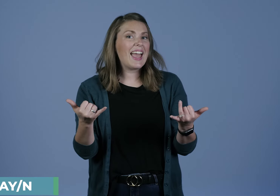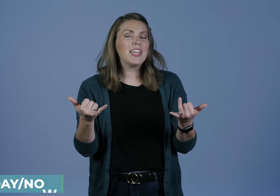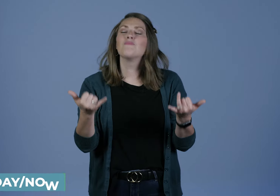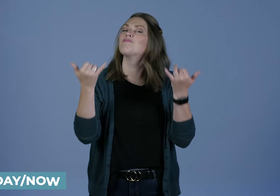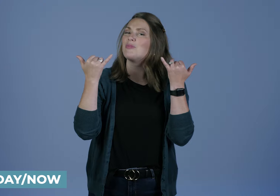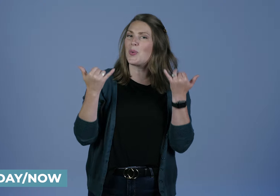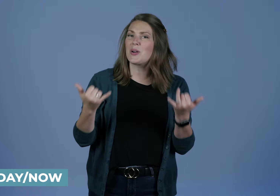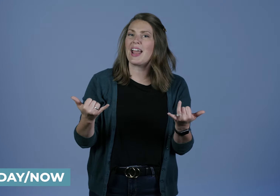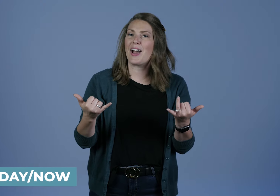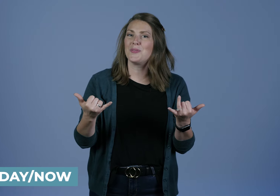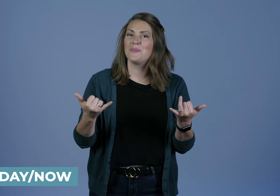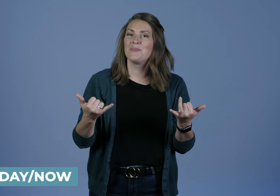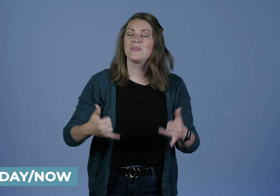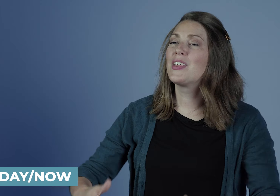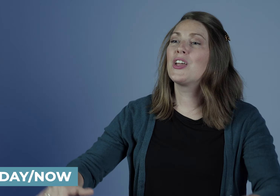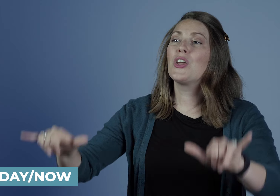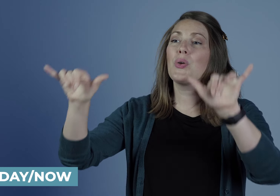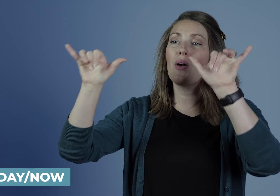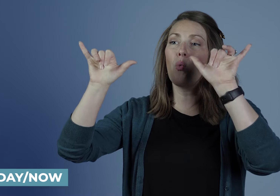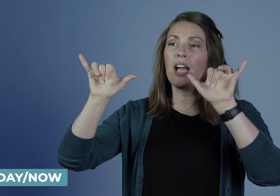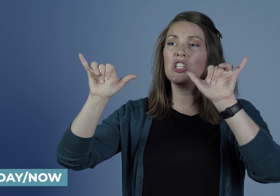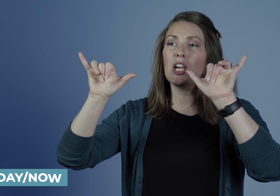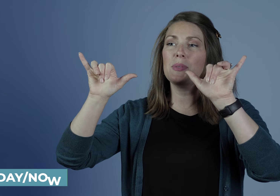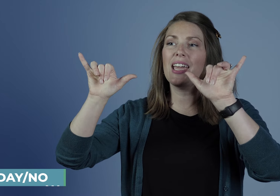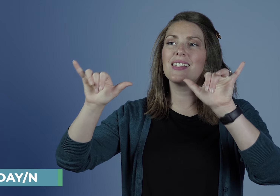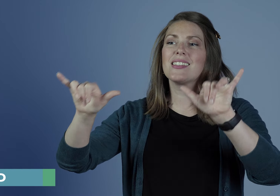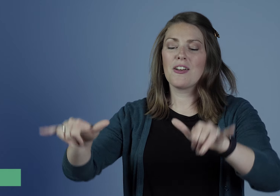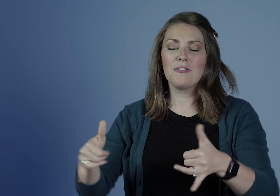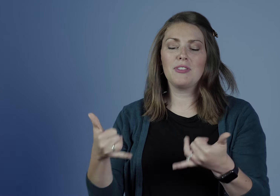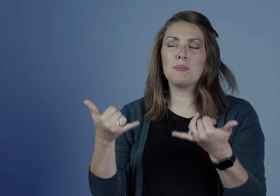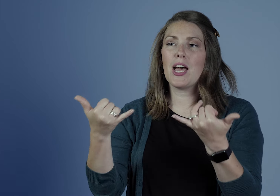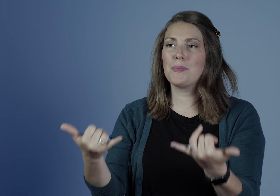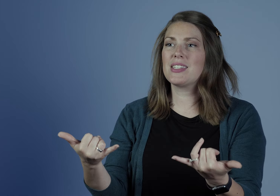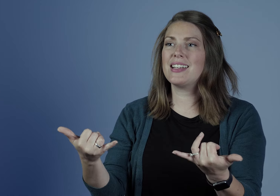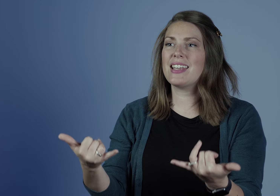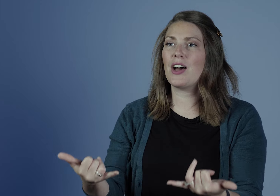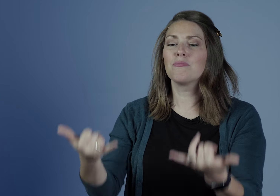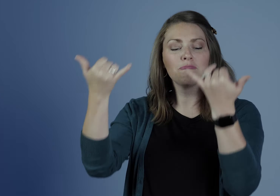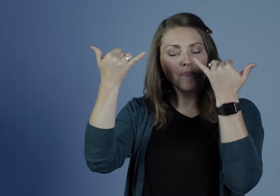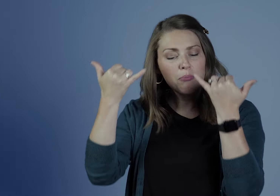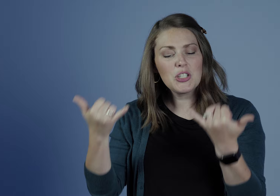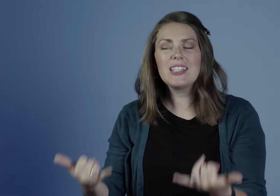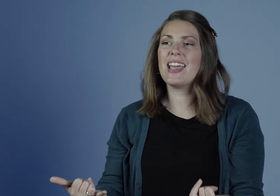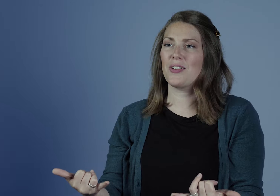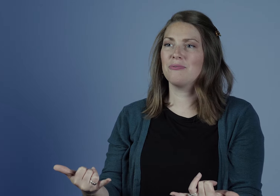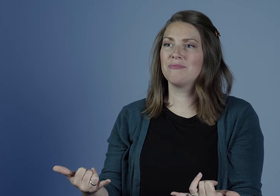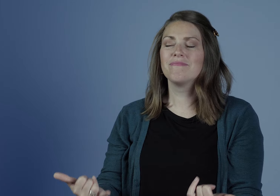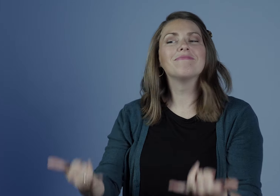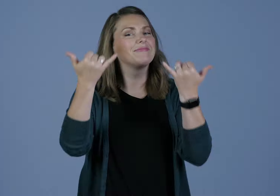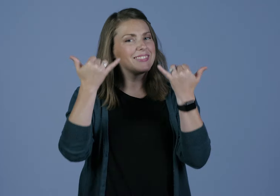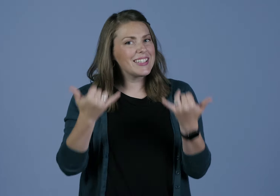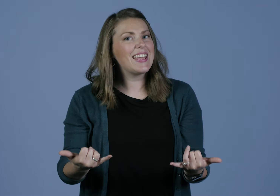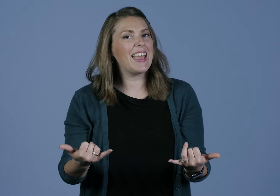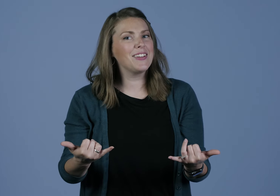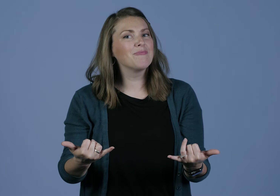Today or now. You have Y-shaped hands flipped upside down, pushing down. Today